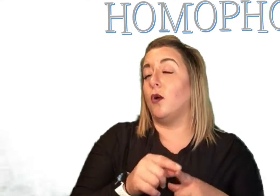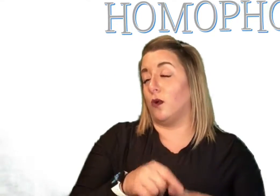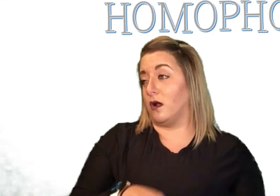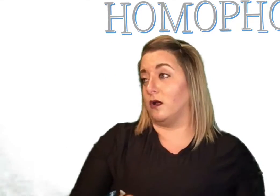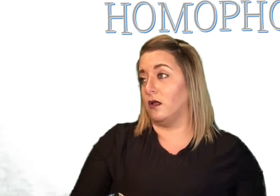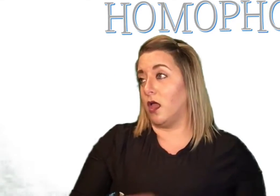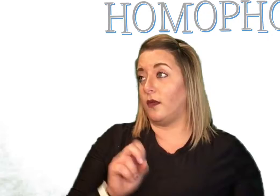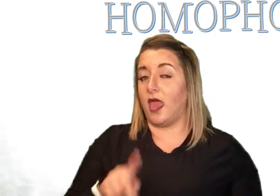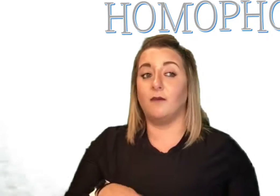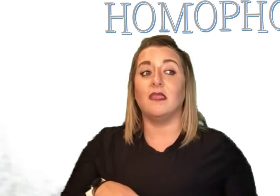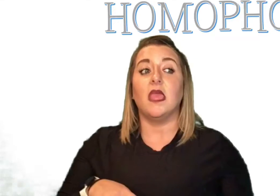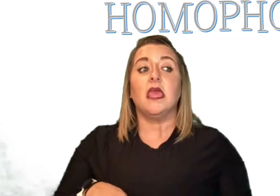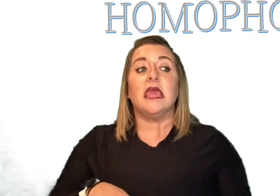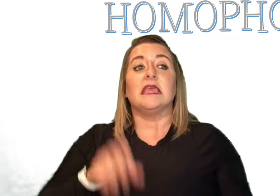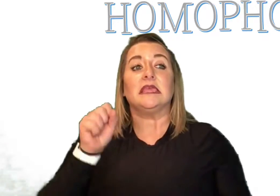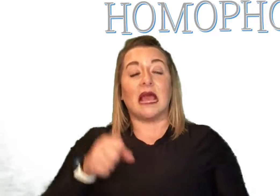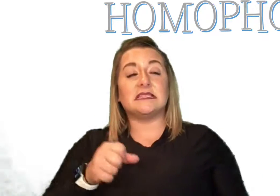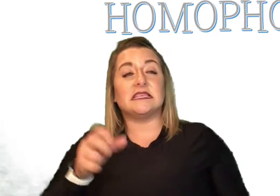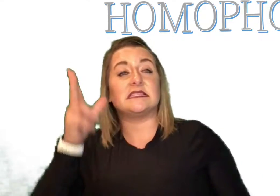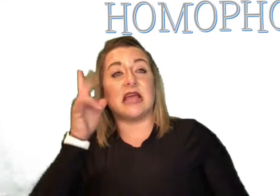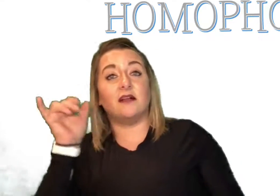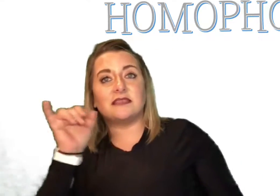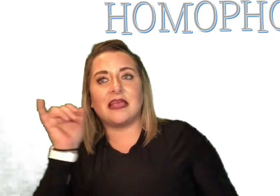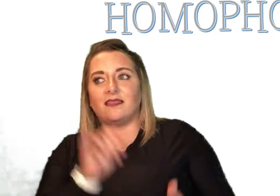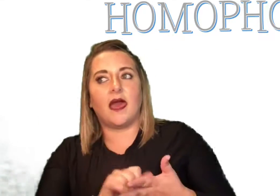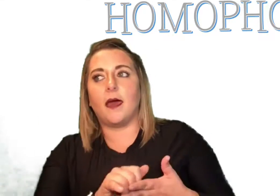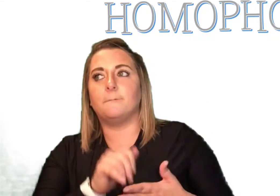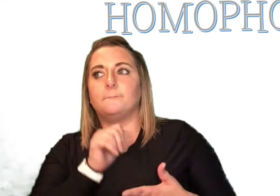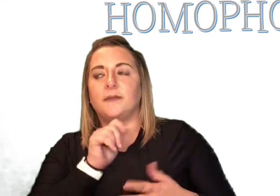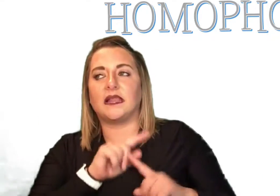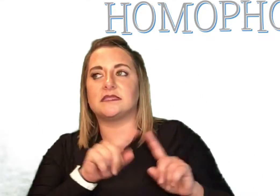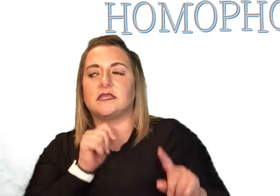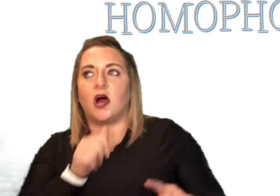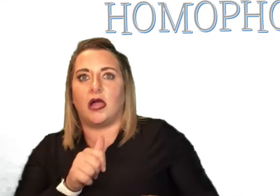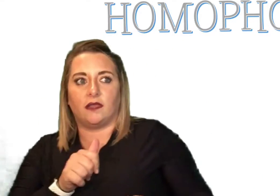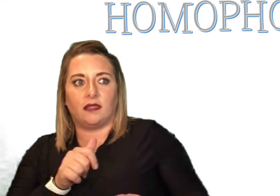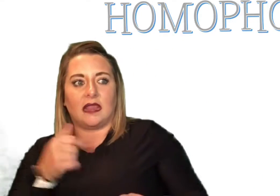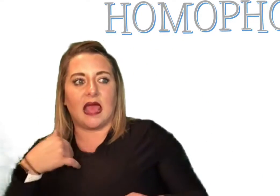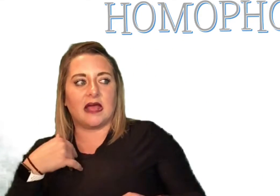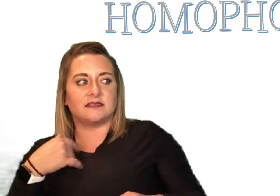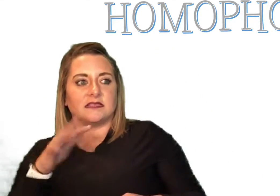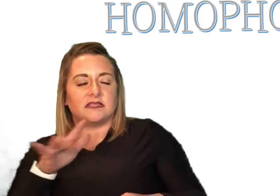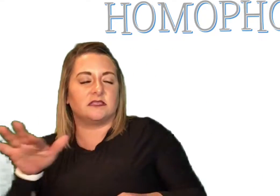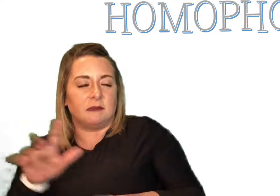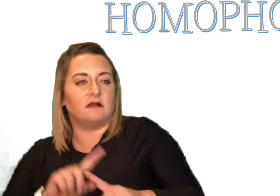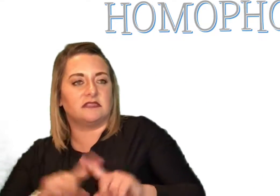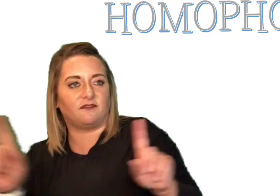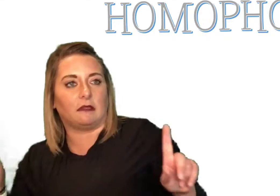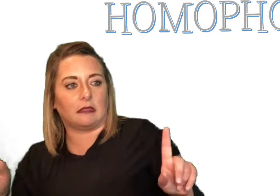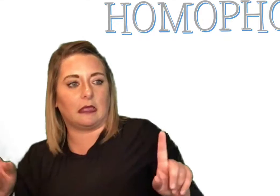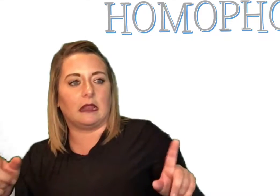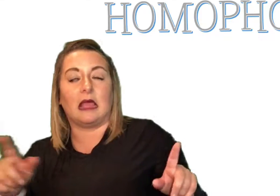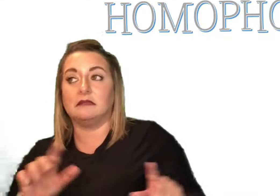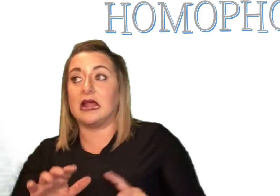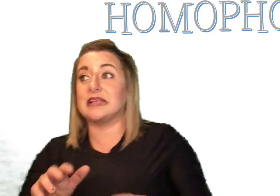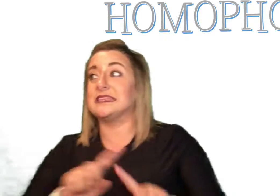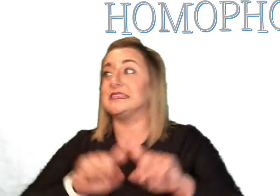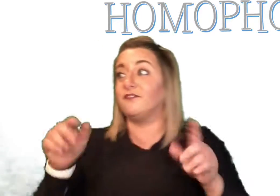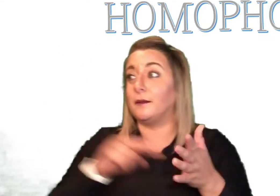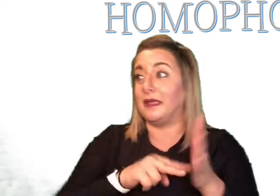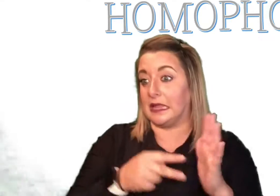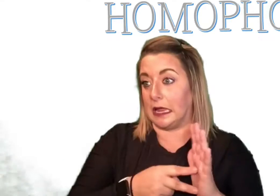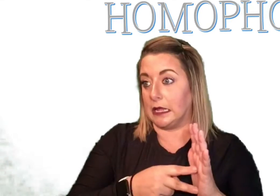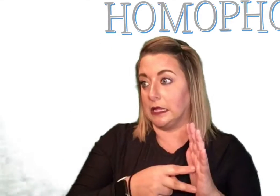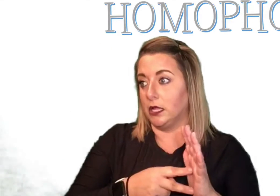the wrong word, okay? Yes, it sounds like that, but it's not. It's spelled differently. It has